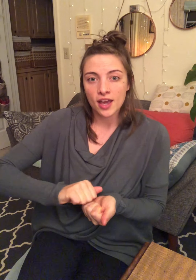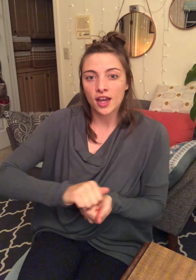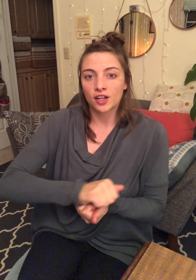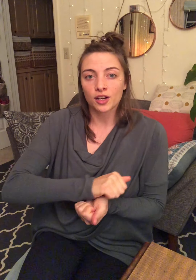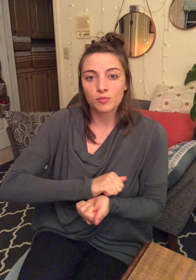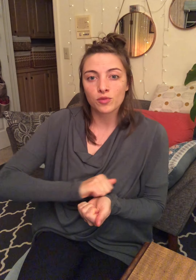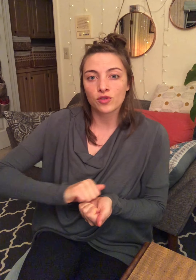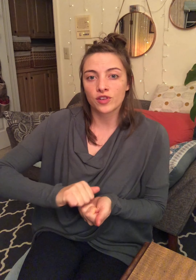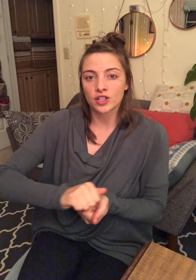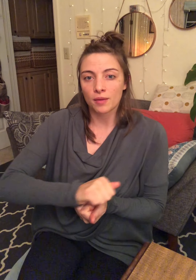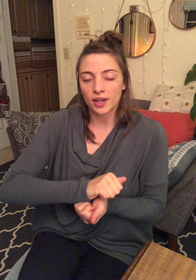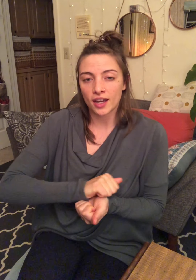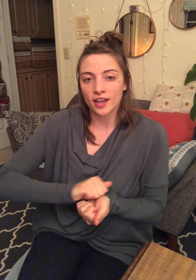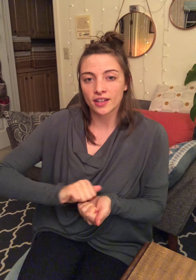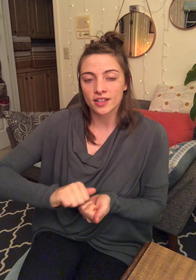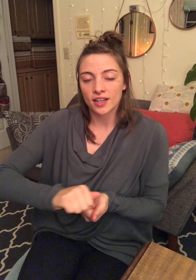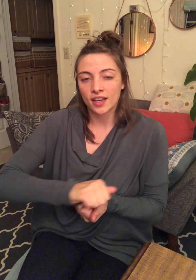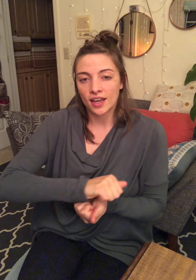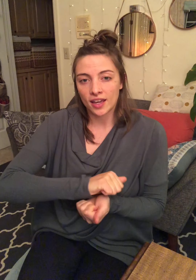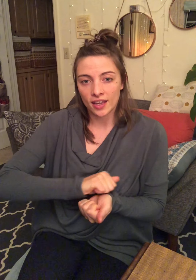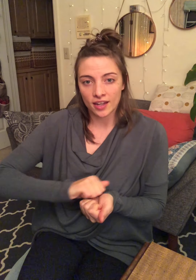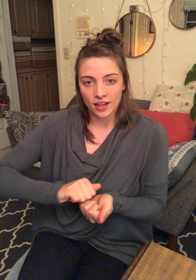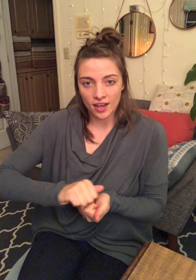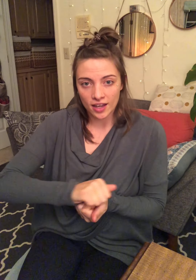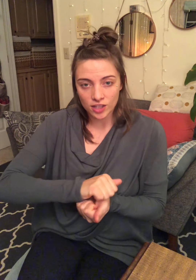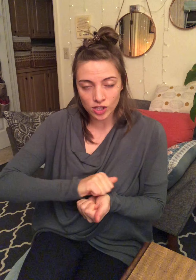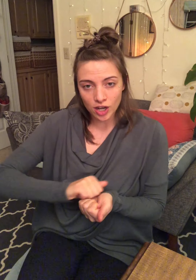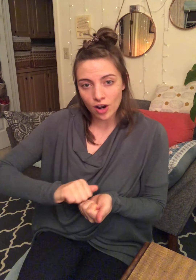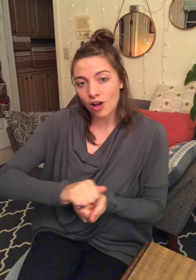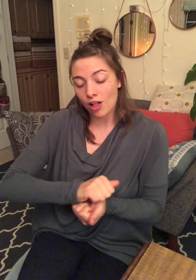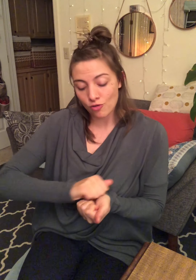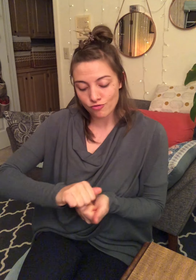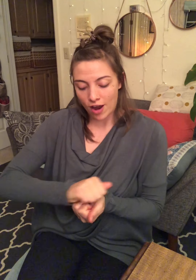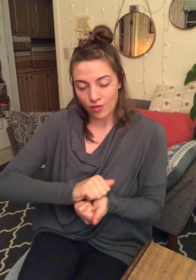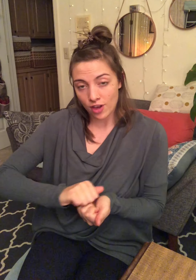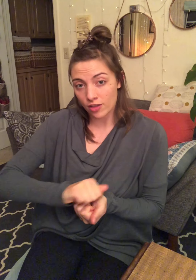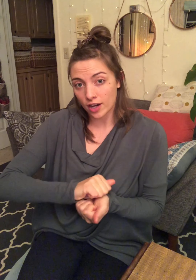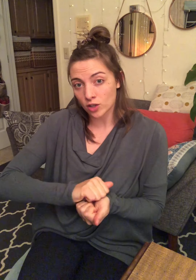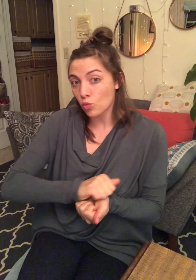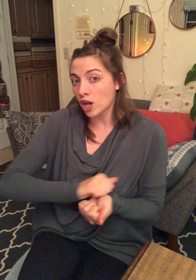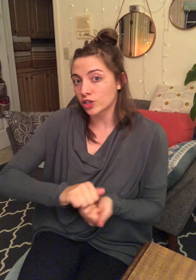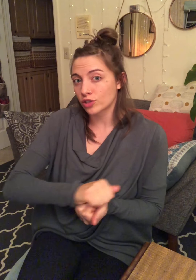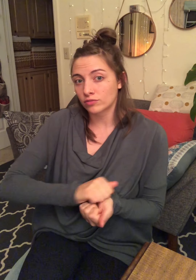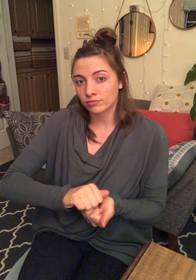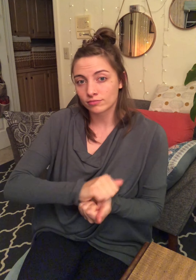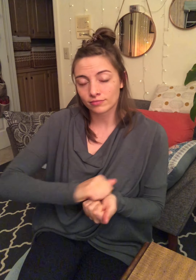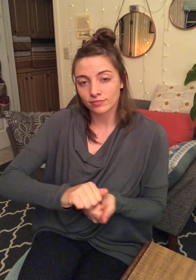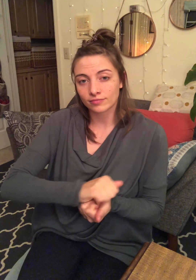you're going to move your dominant hand in a circle around the other hand. Wash.